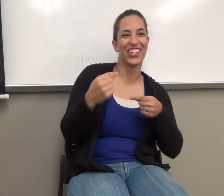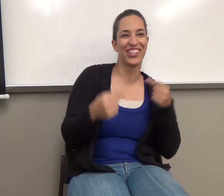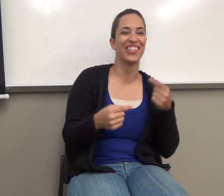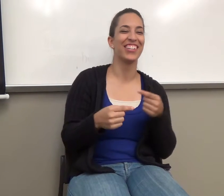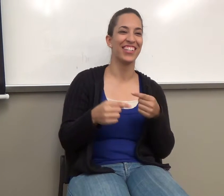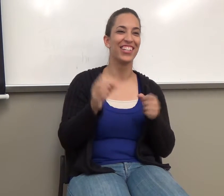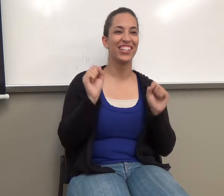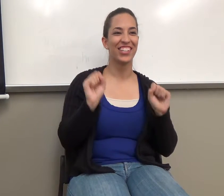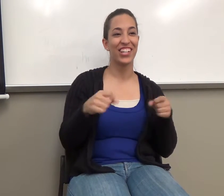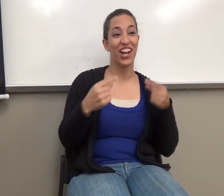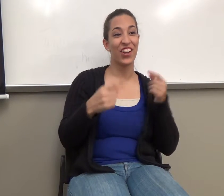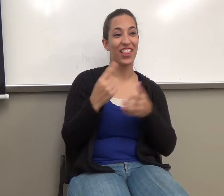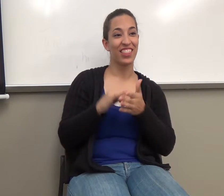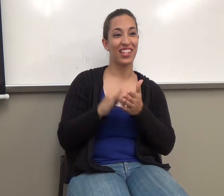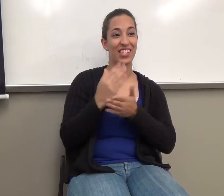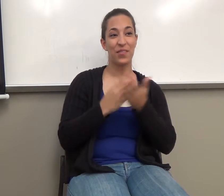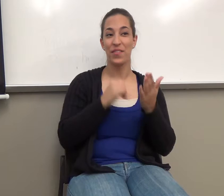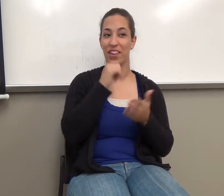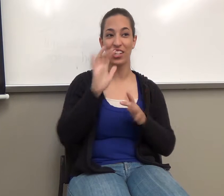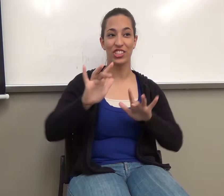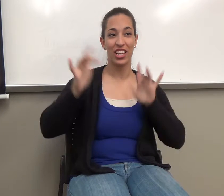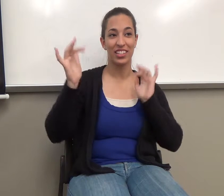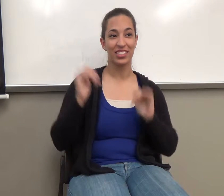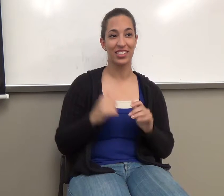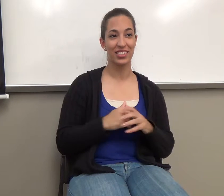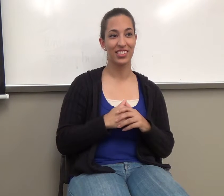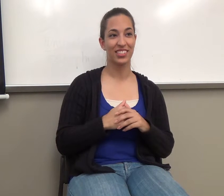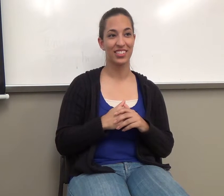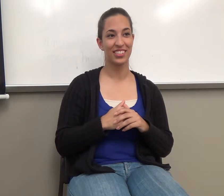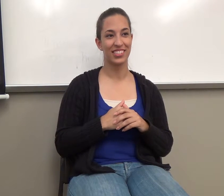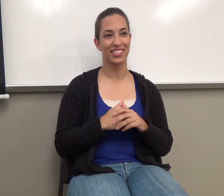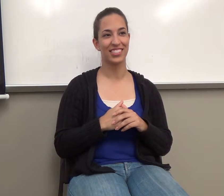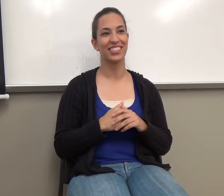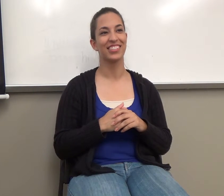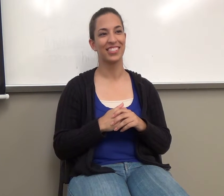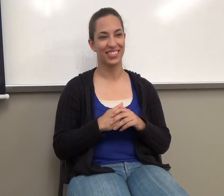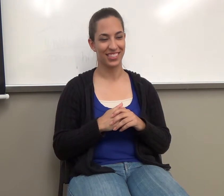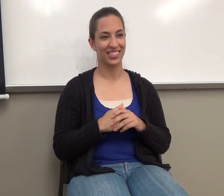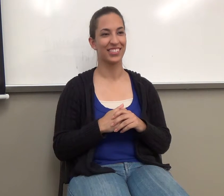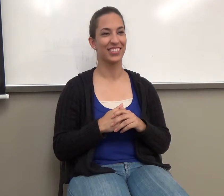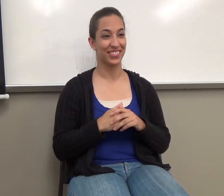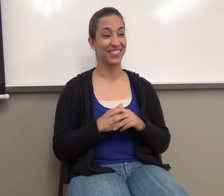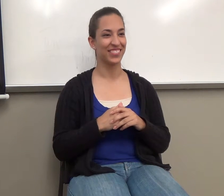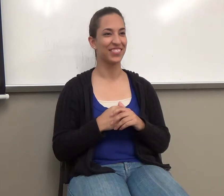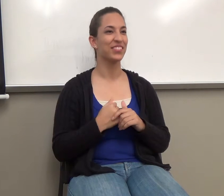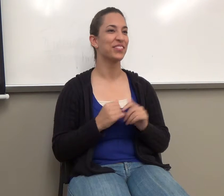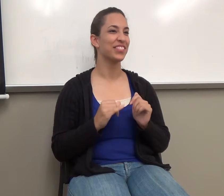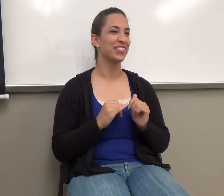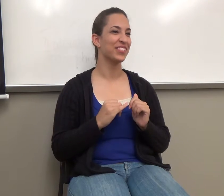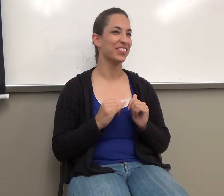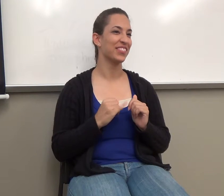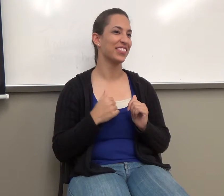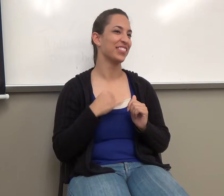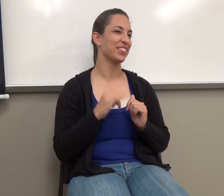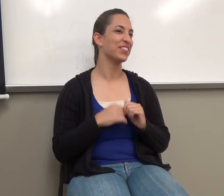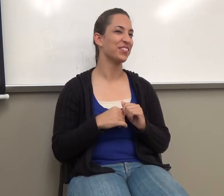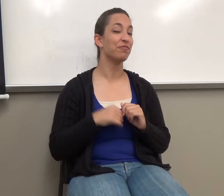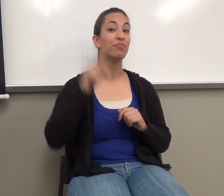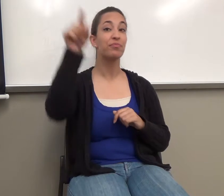the shiniest, because yeah, we know from living around here that this is what people do. They have, yeah. So you could argue, yes, some